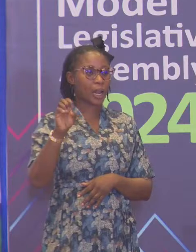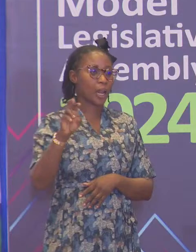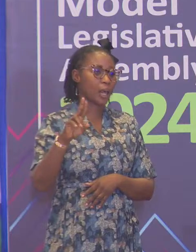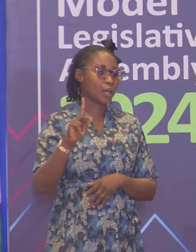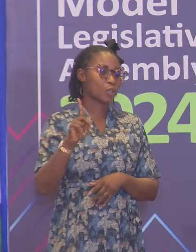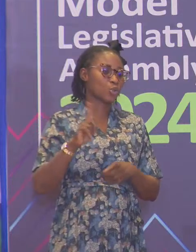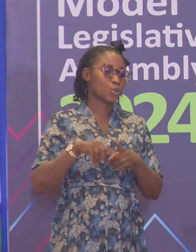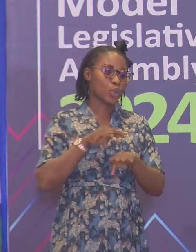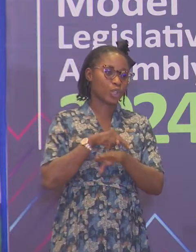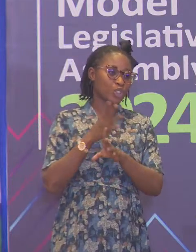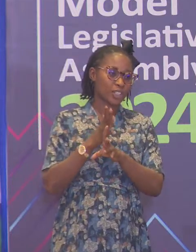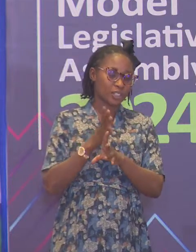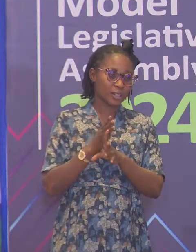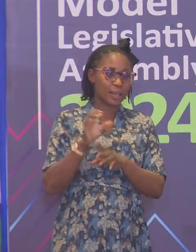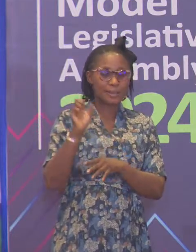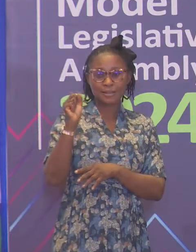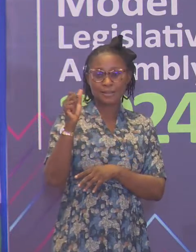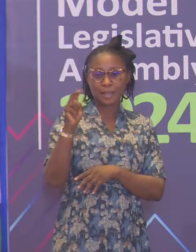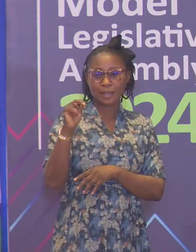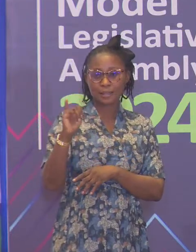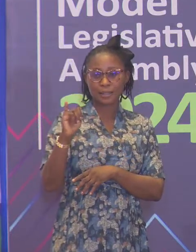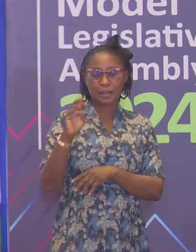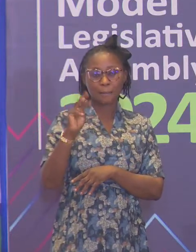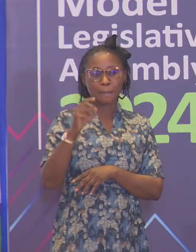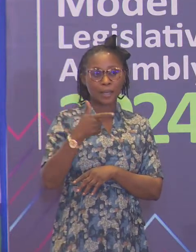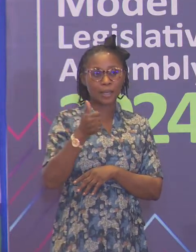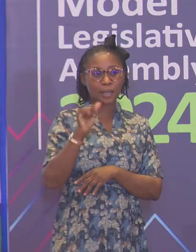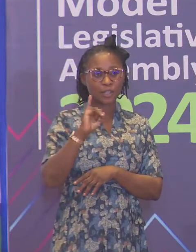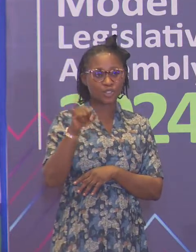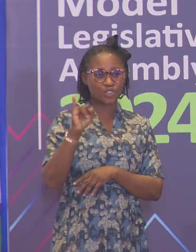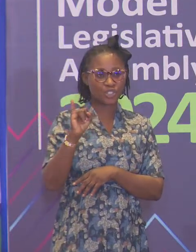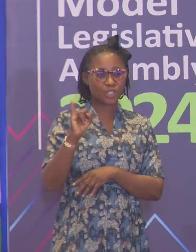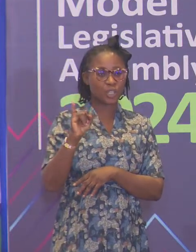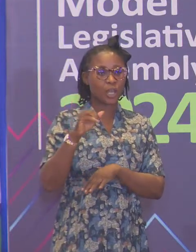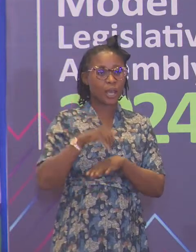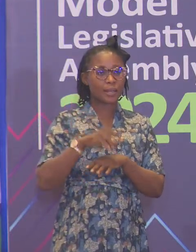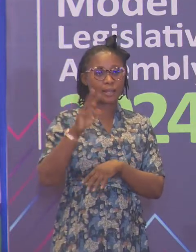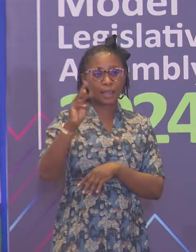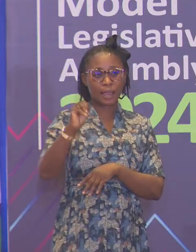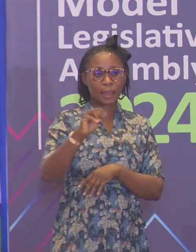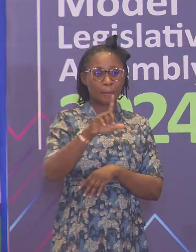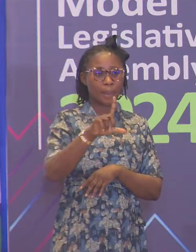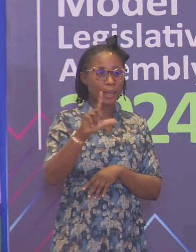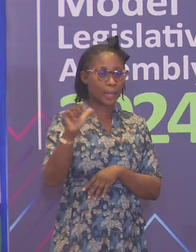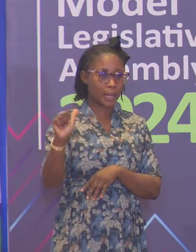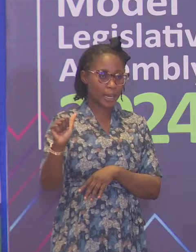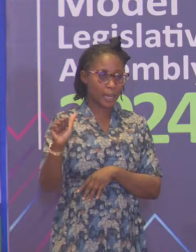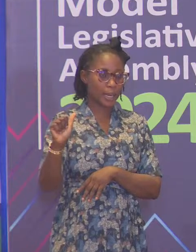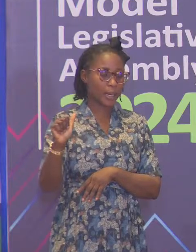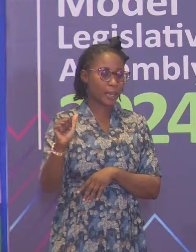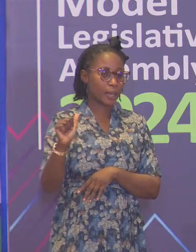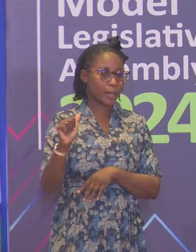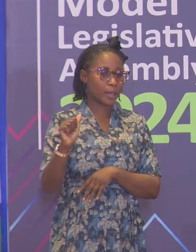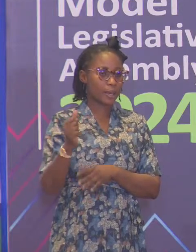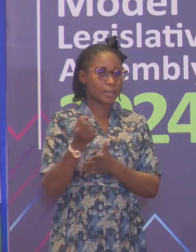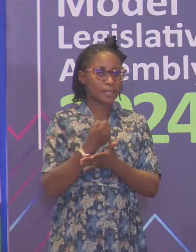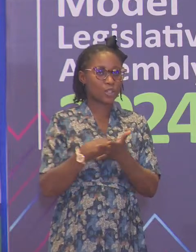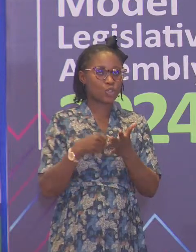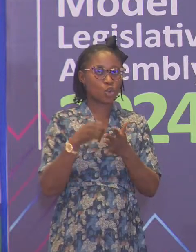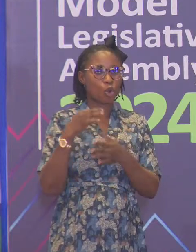Assembly, Sani Magaji Tamwa, at the Model Legislative Assembly session of